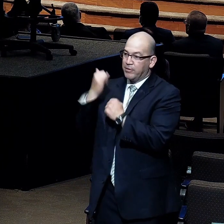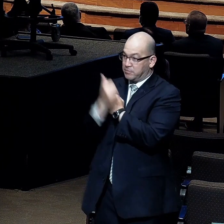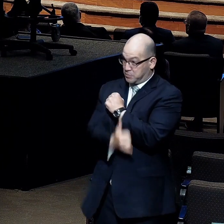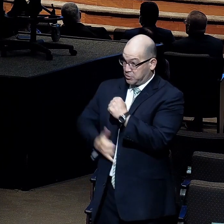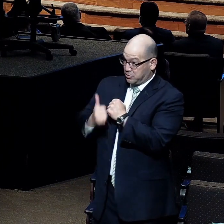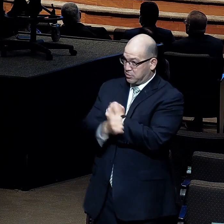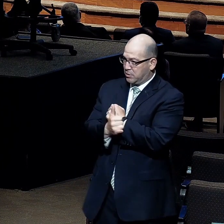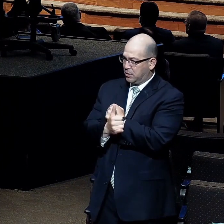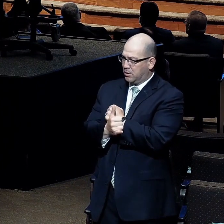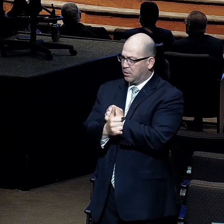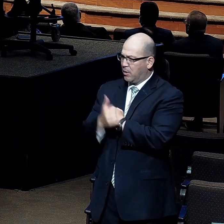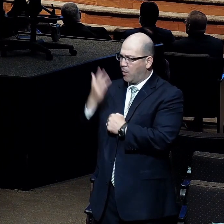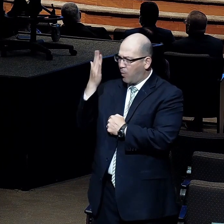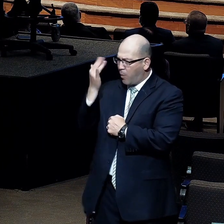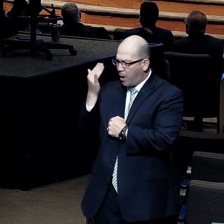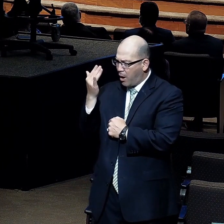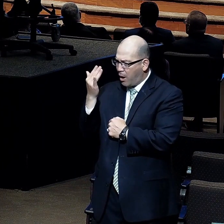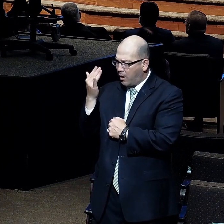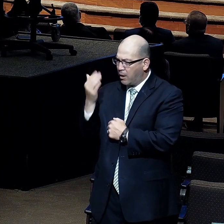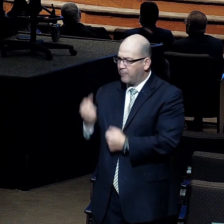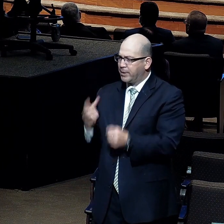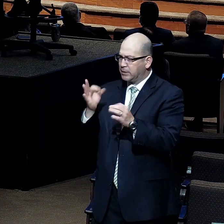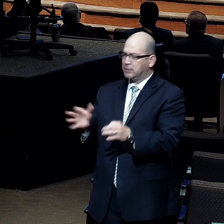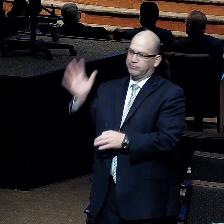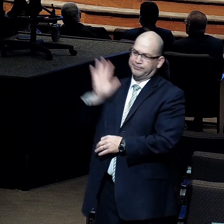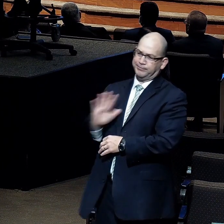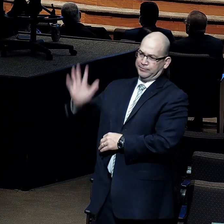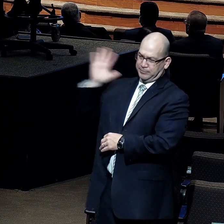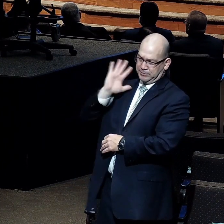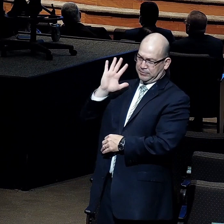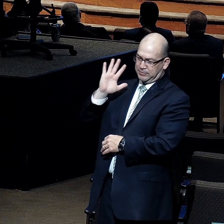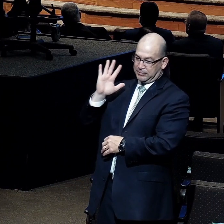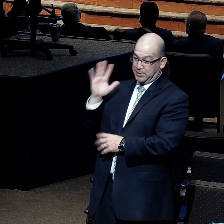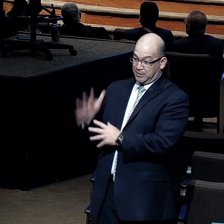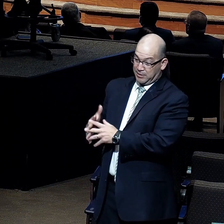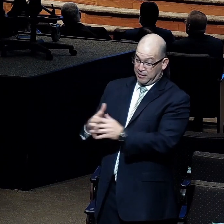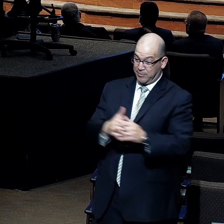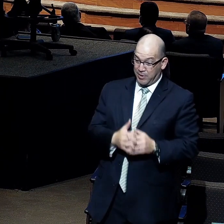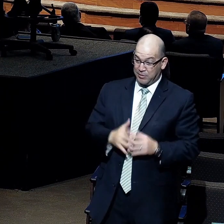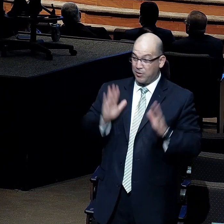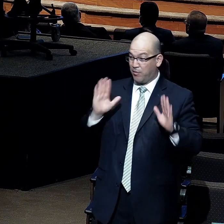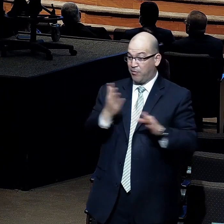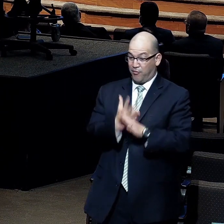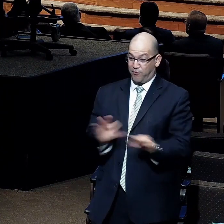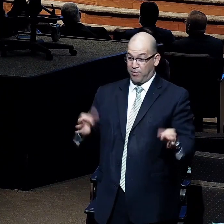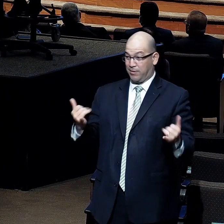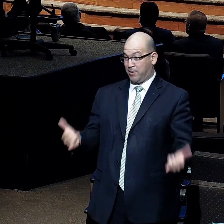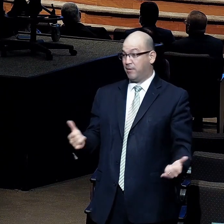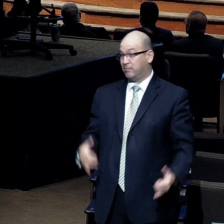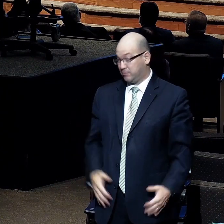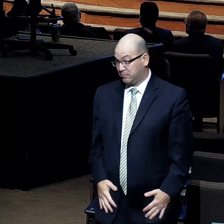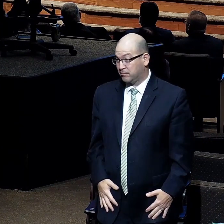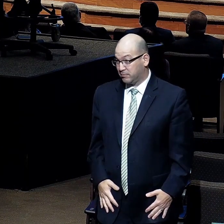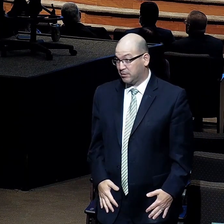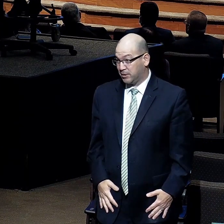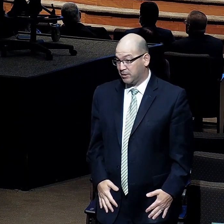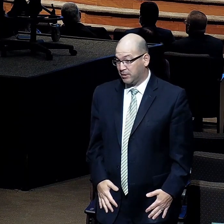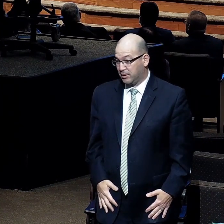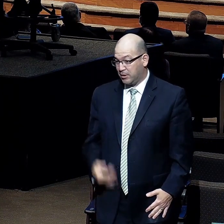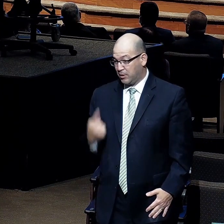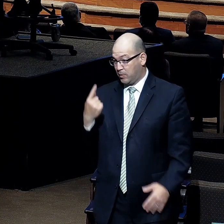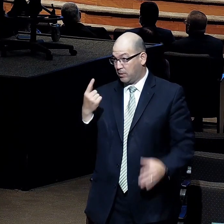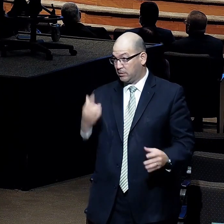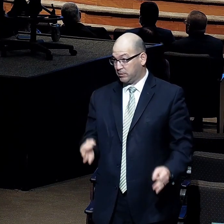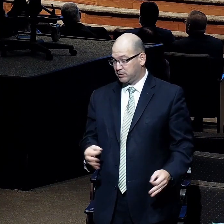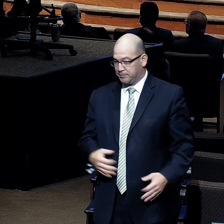of the decisions certain people made that our country is as free and where it is today. One of the decisions that was made was